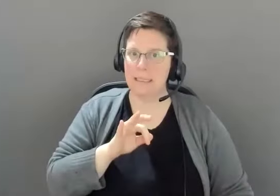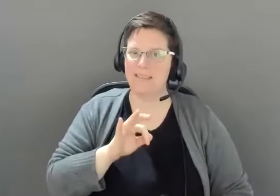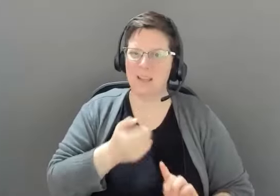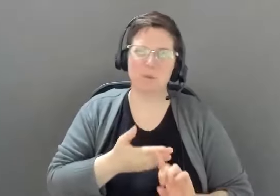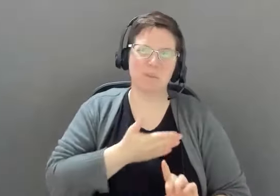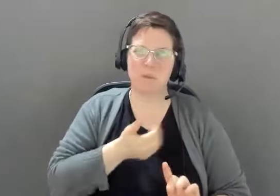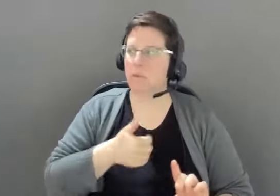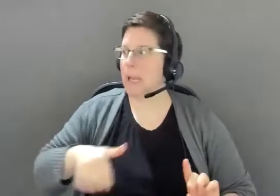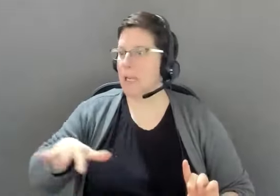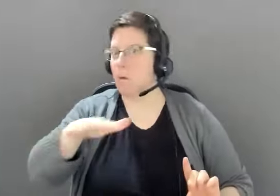been arrested.